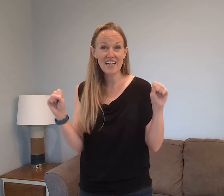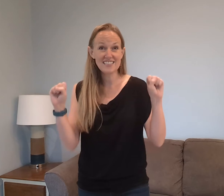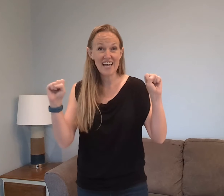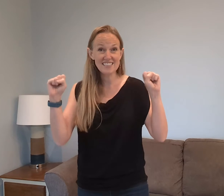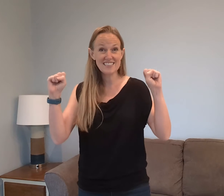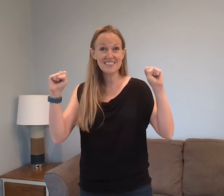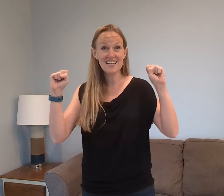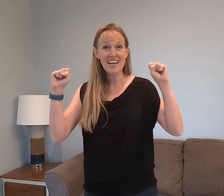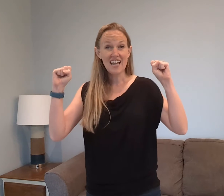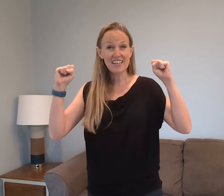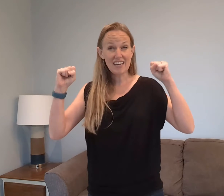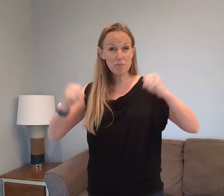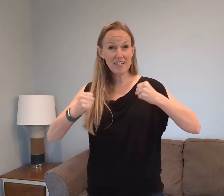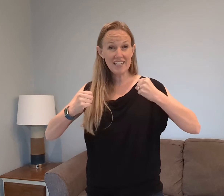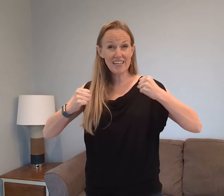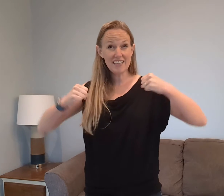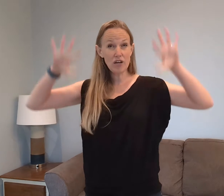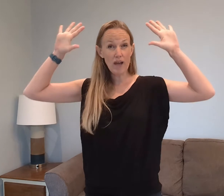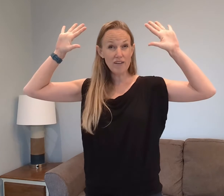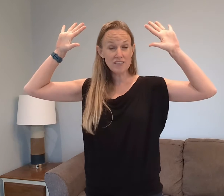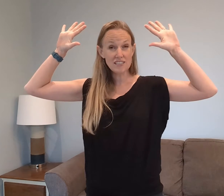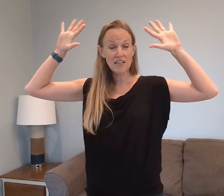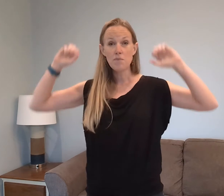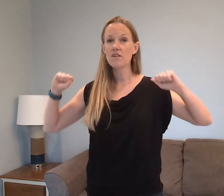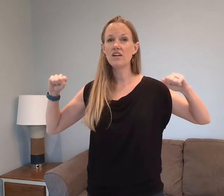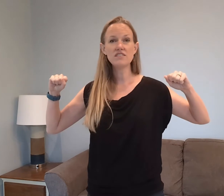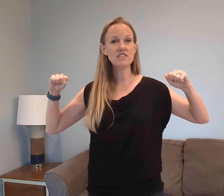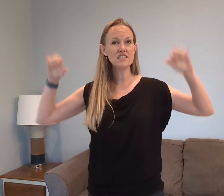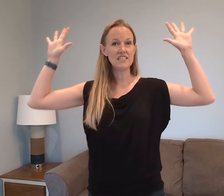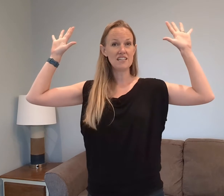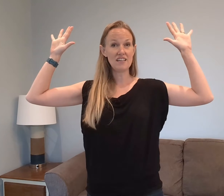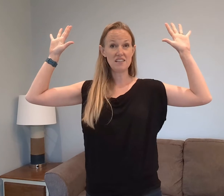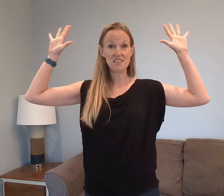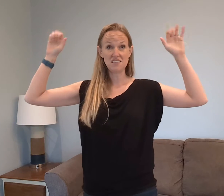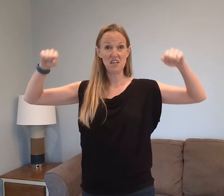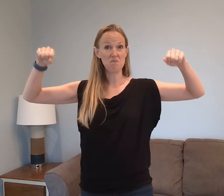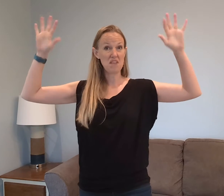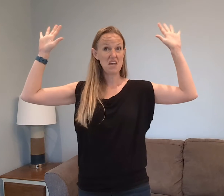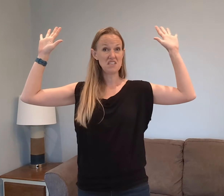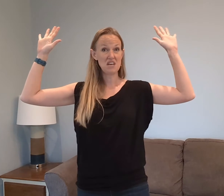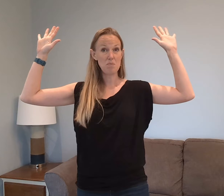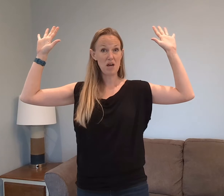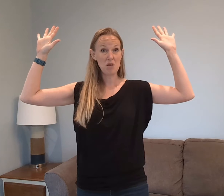it's S's, and you kind of bring it in and then go out. But I've also just seen it like this, like hands up, I'm